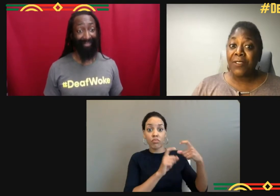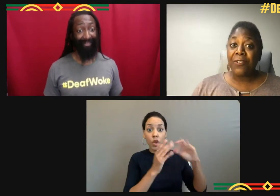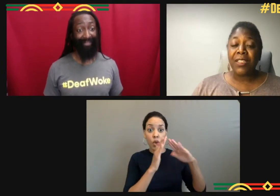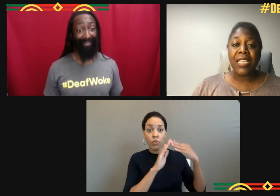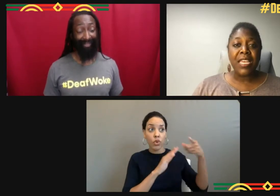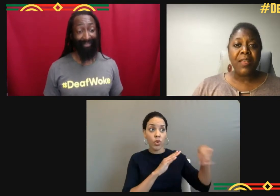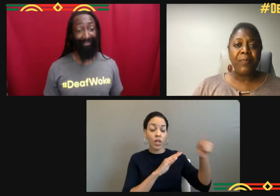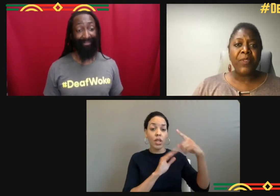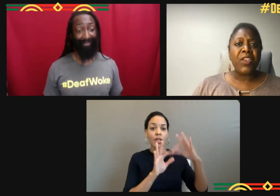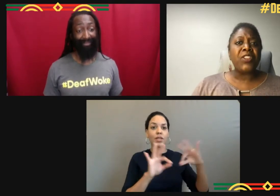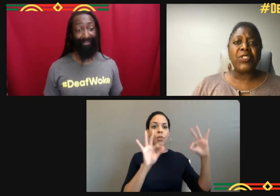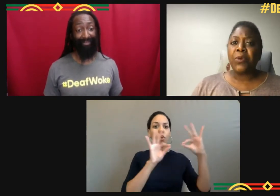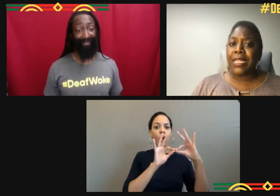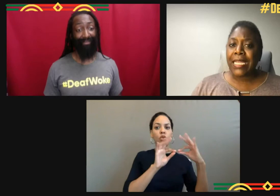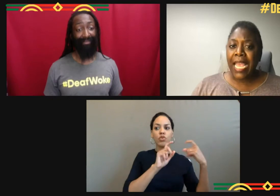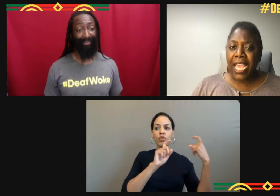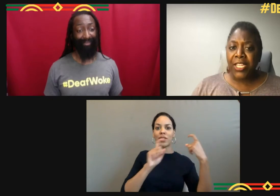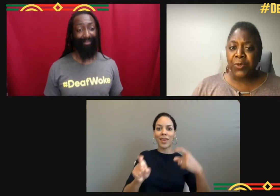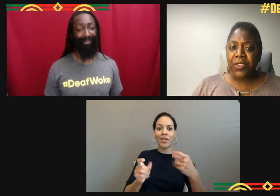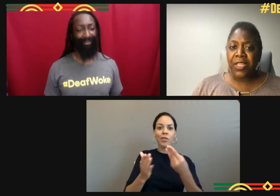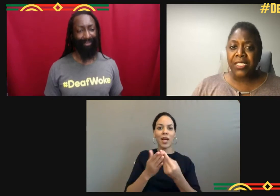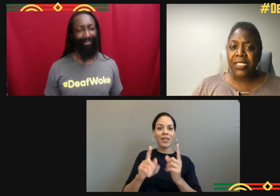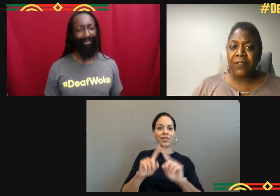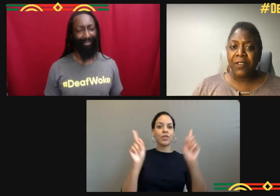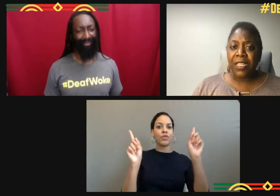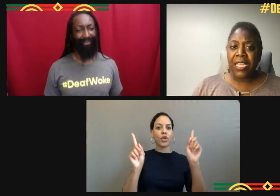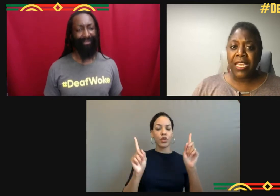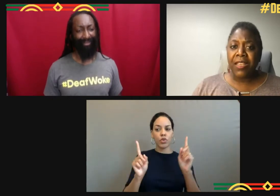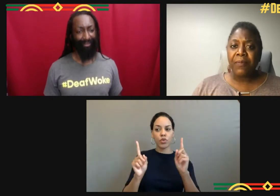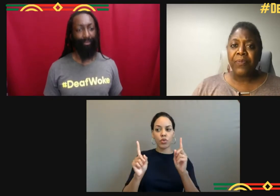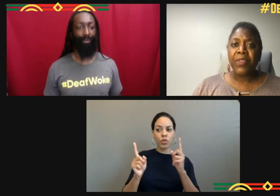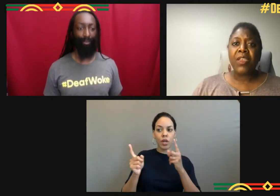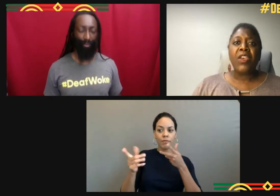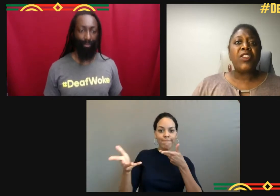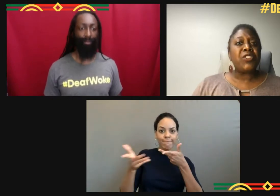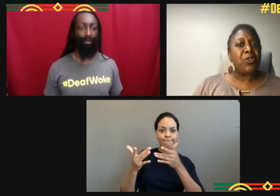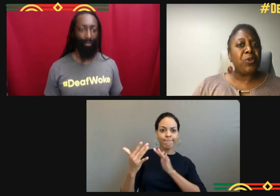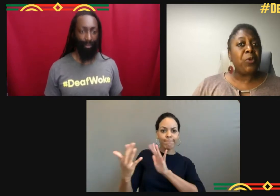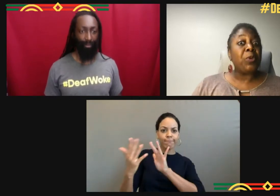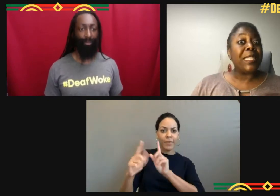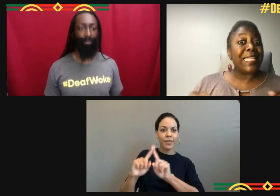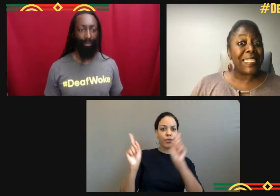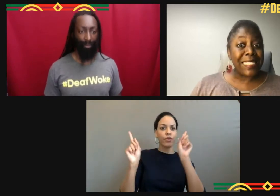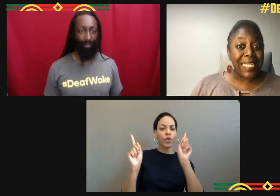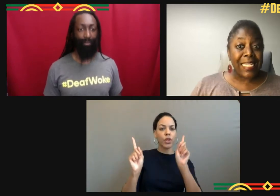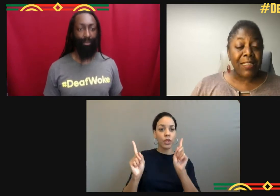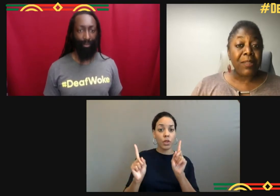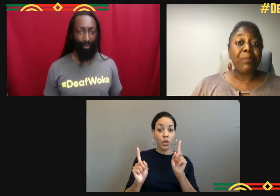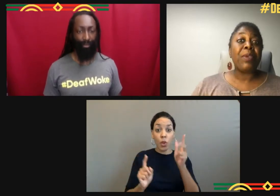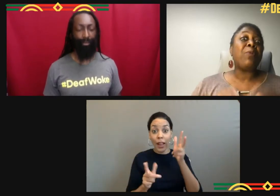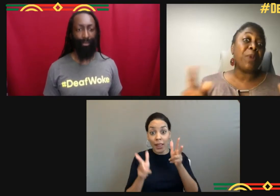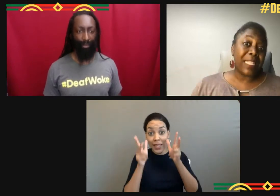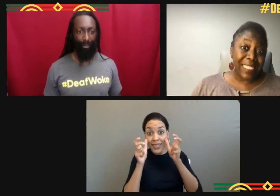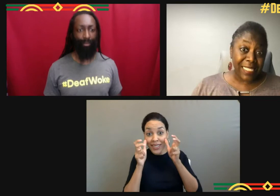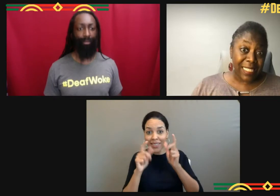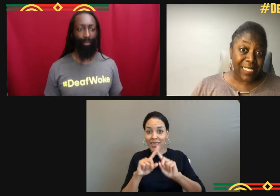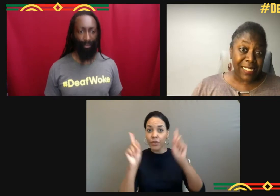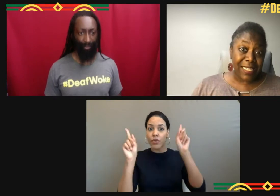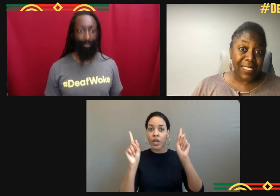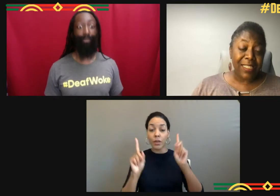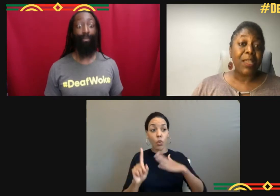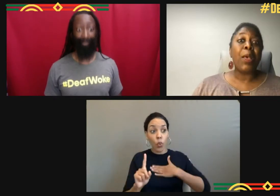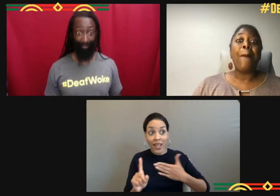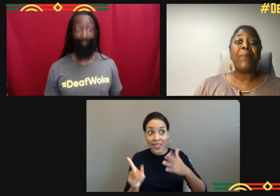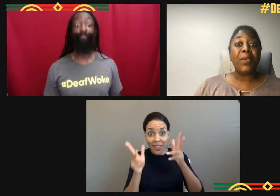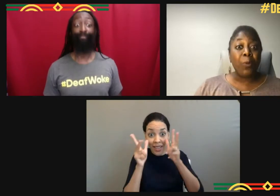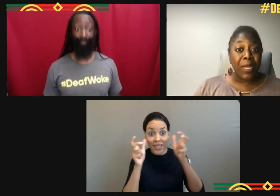fund differently, to engage with us differently, to listen, be willing to